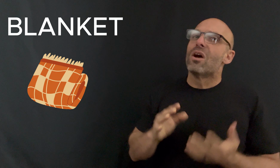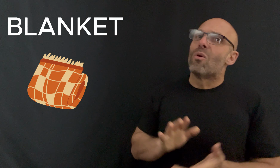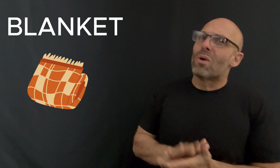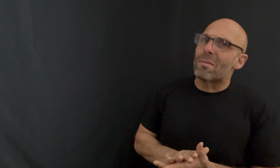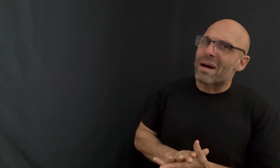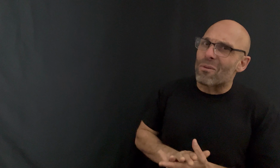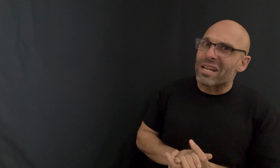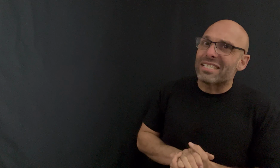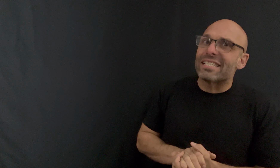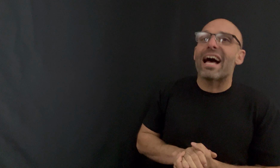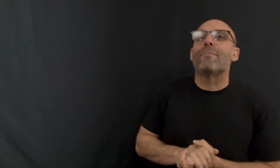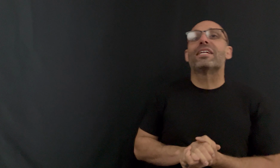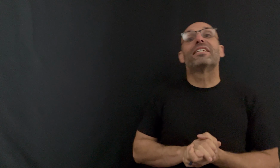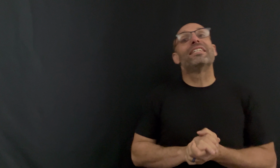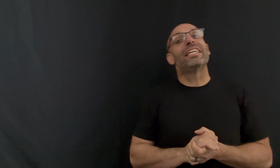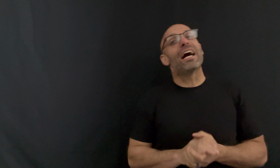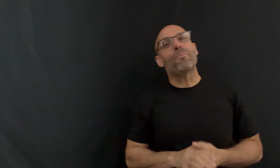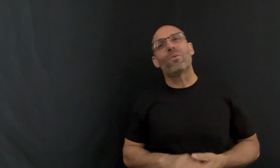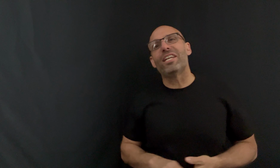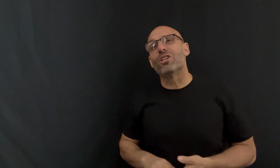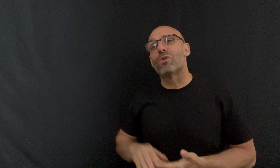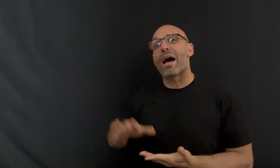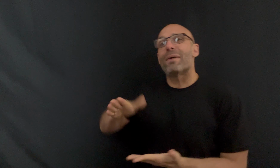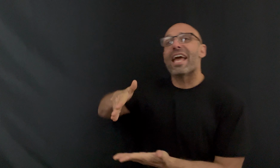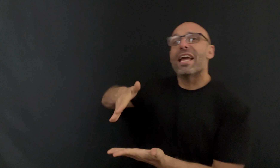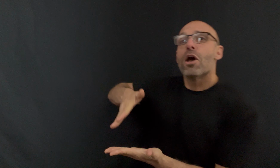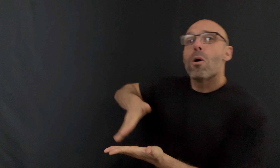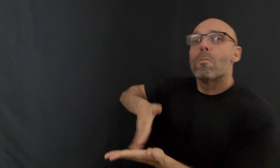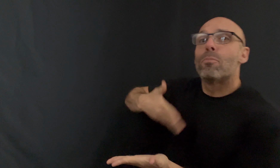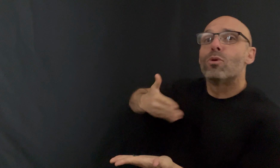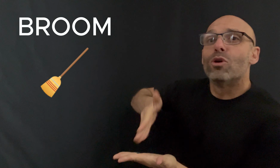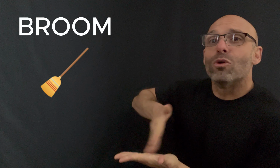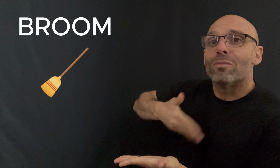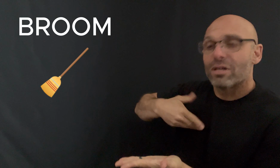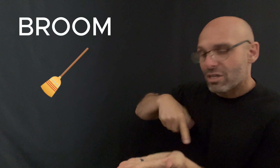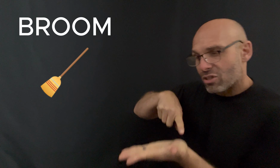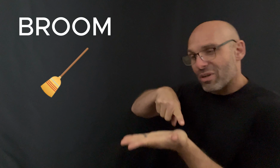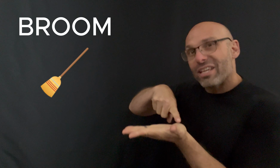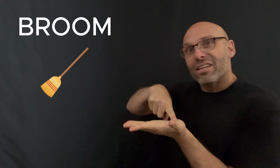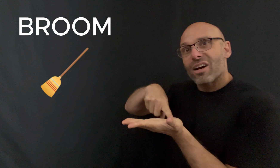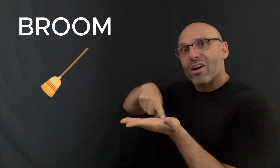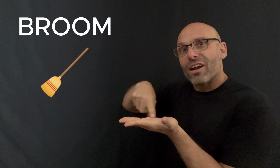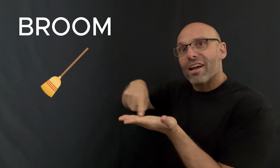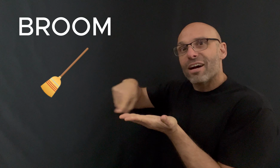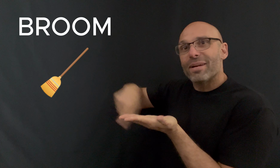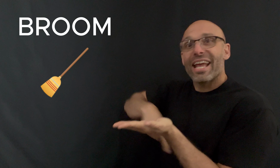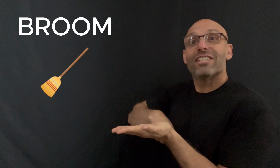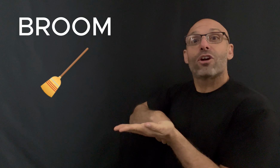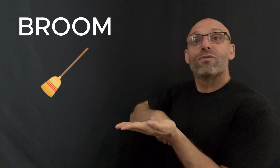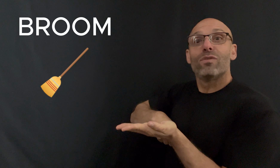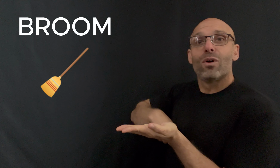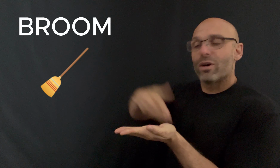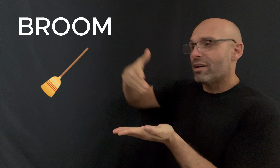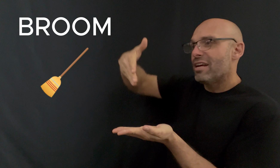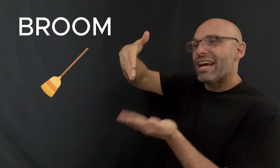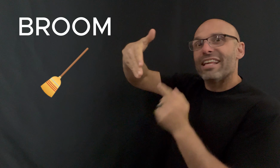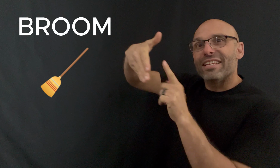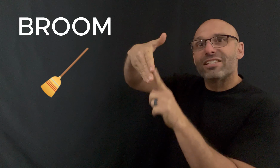What about when it's time to clean up? We need to grab a broom. So our non-dominant hands are floor, and then this is the